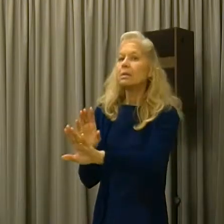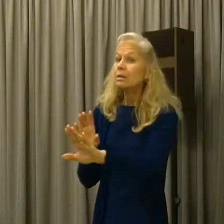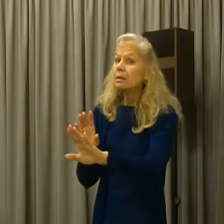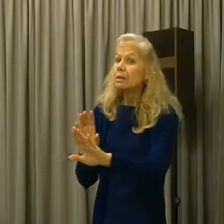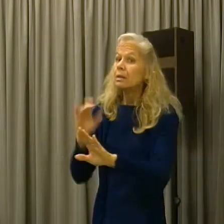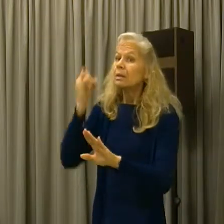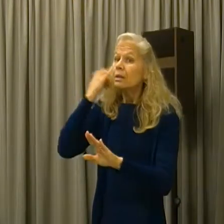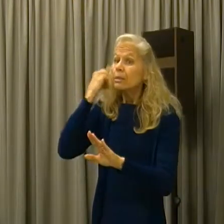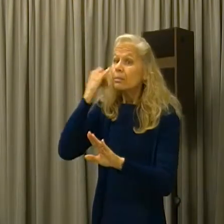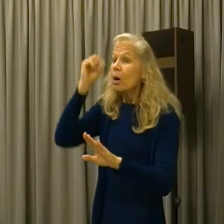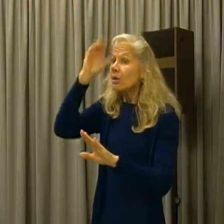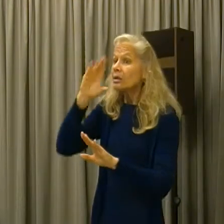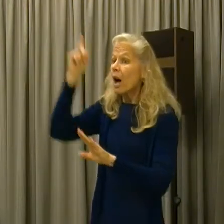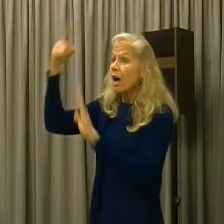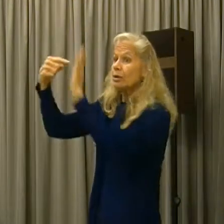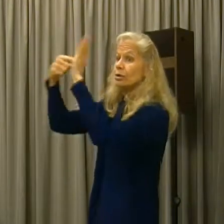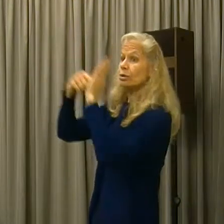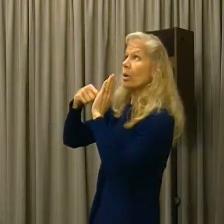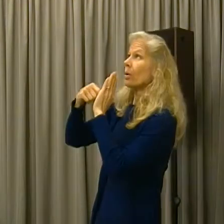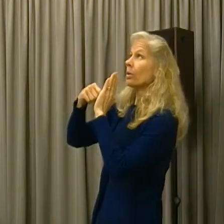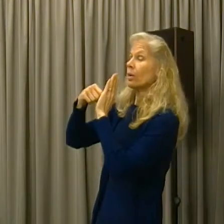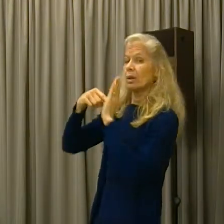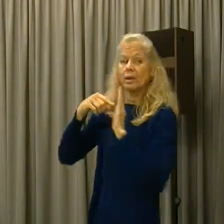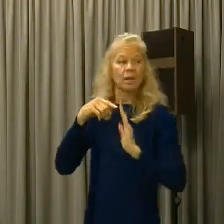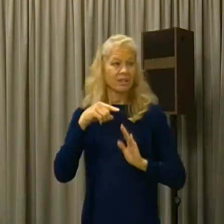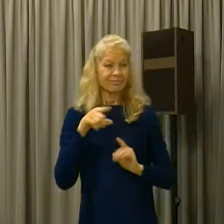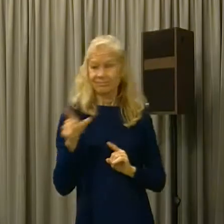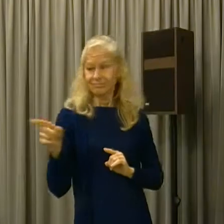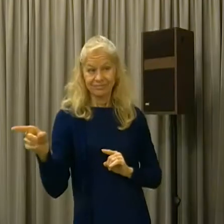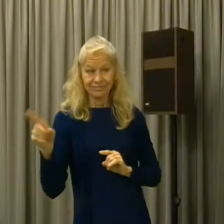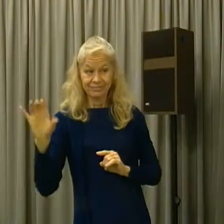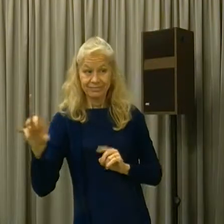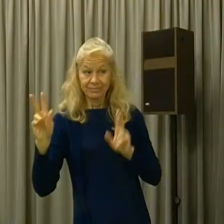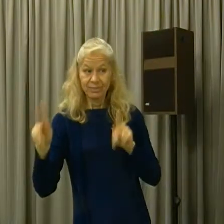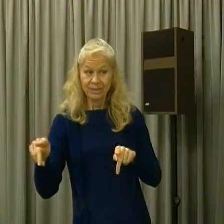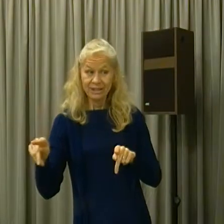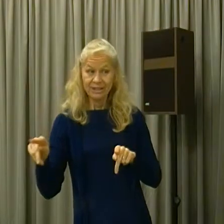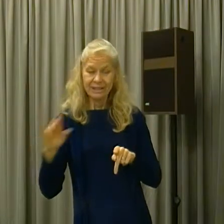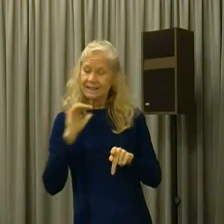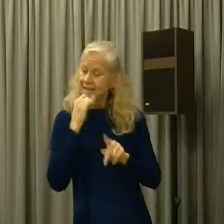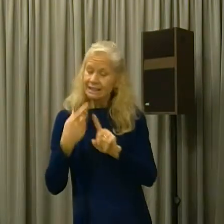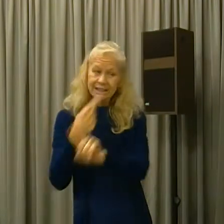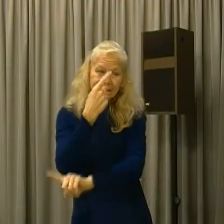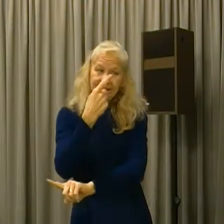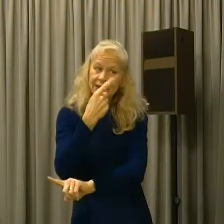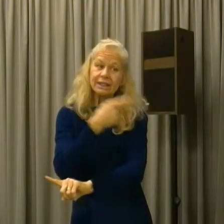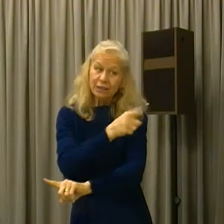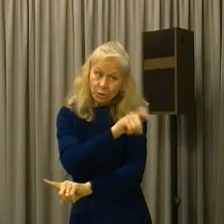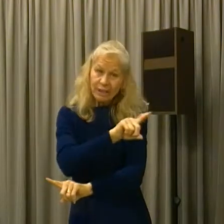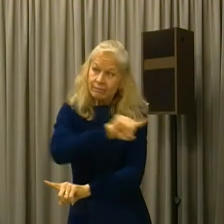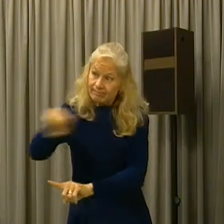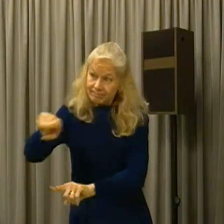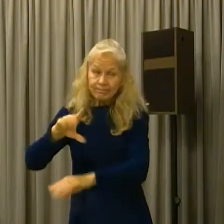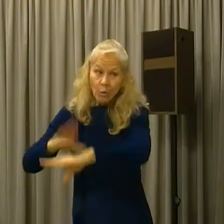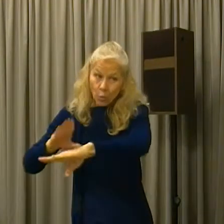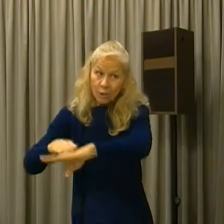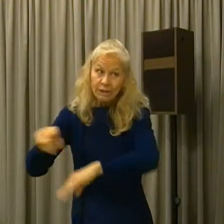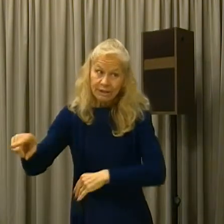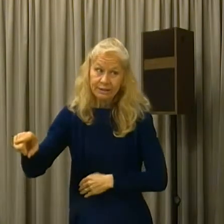The wounds of a friend are better than the kisses of an enemy, the Bible says. And we still need to say what God wants